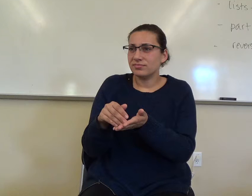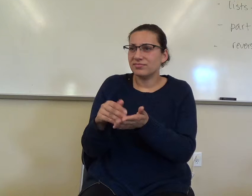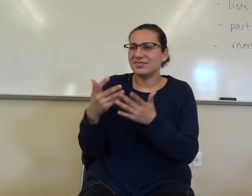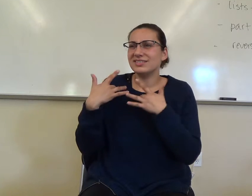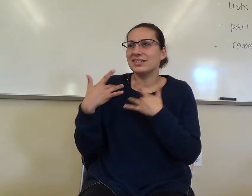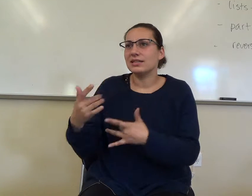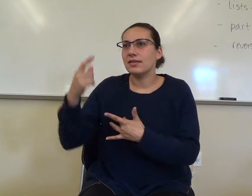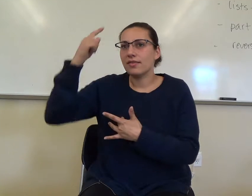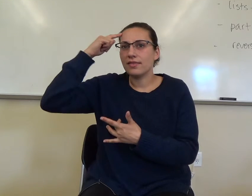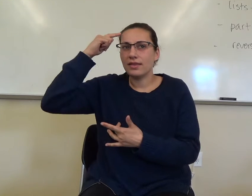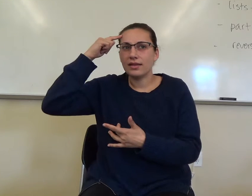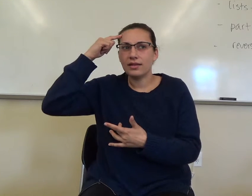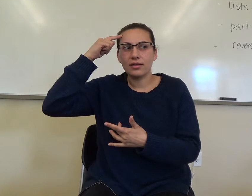to be more realistic,